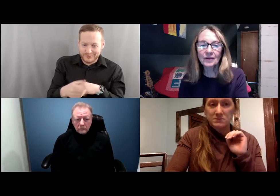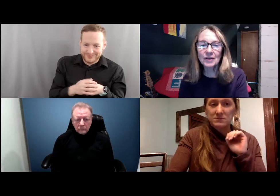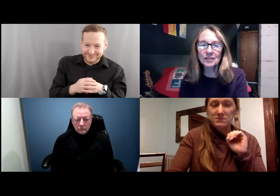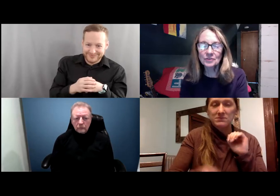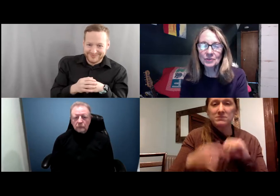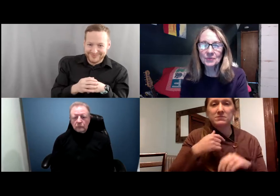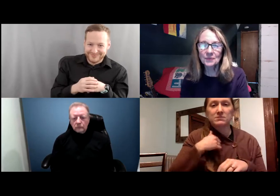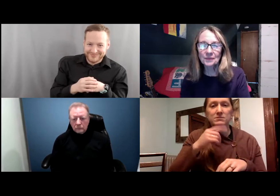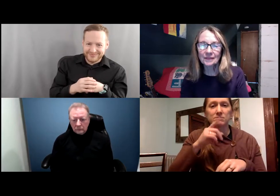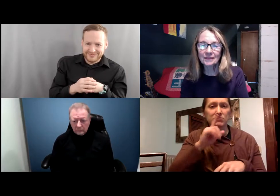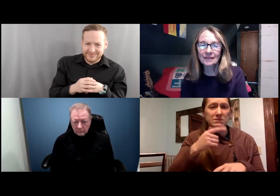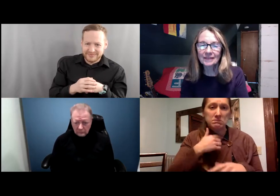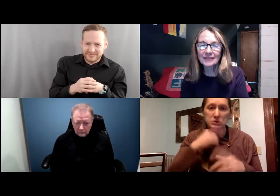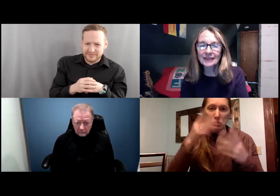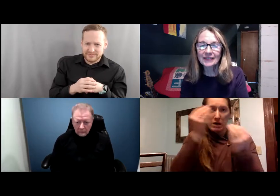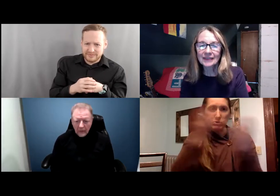Go ahead, Drew.